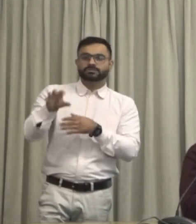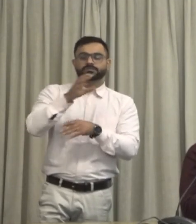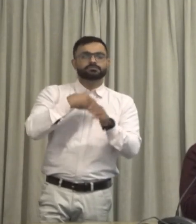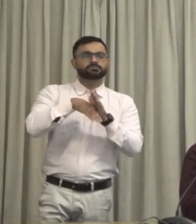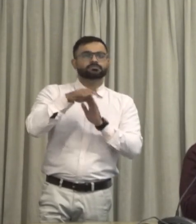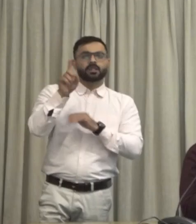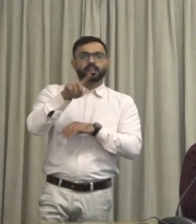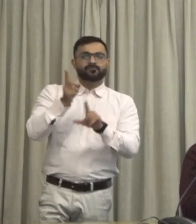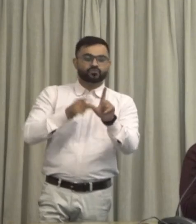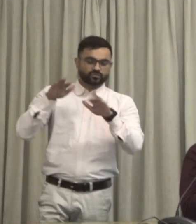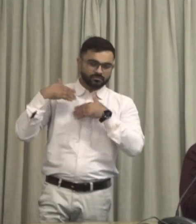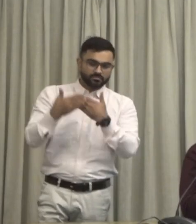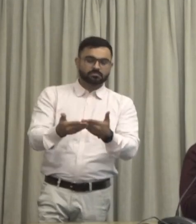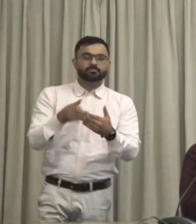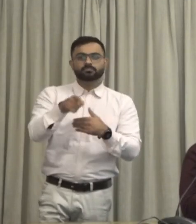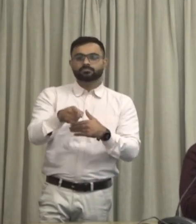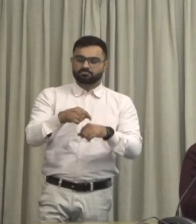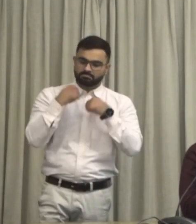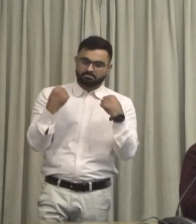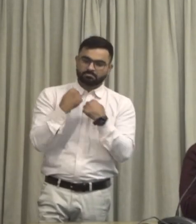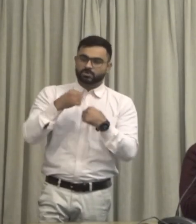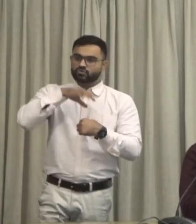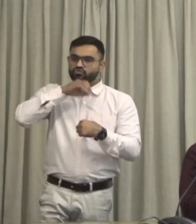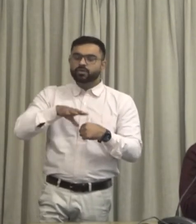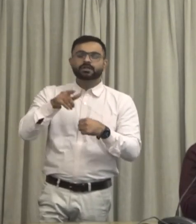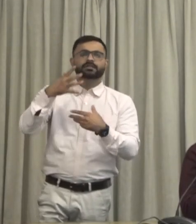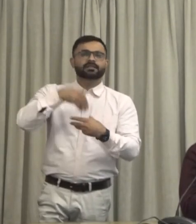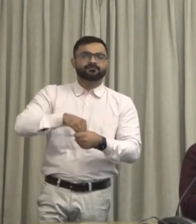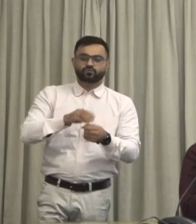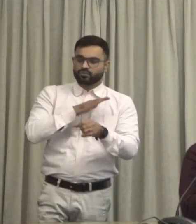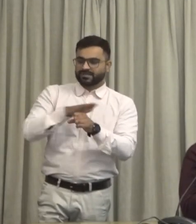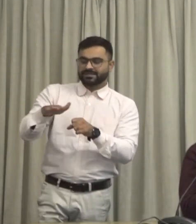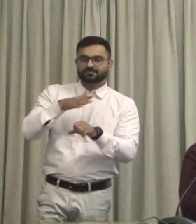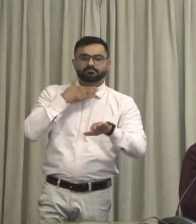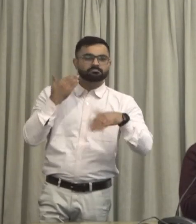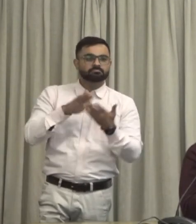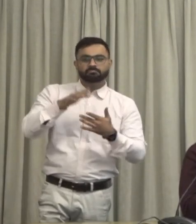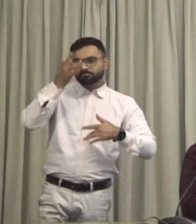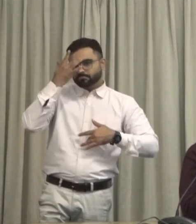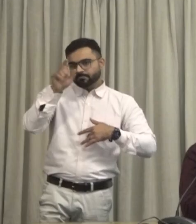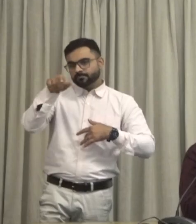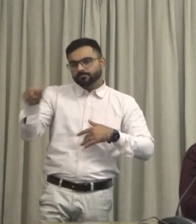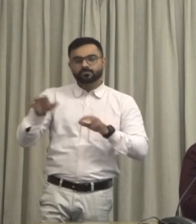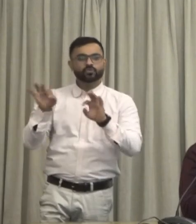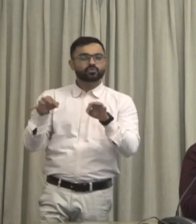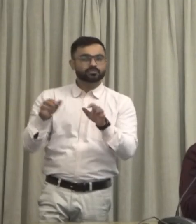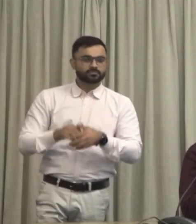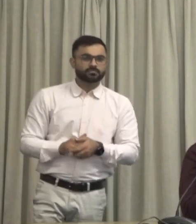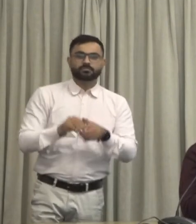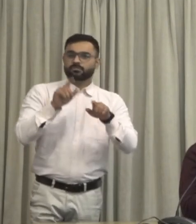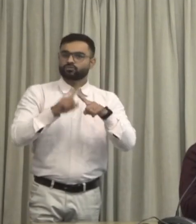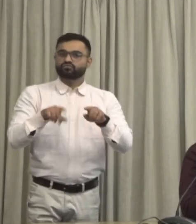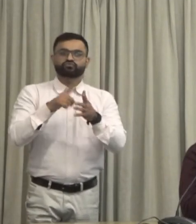11 years was not active euthanasia. It was not killing the patient. It was not starving the patient. In